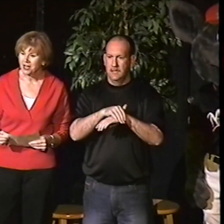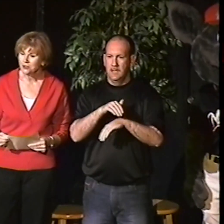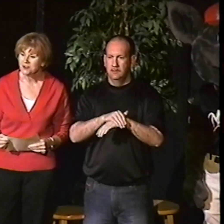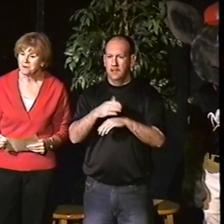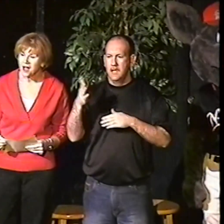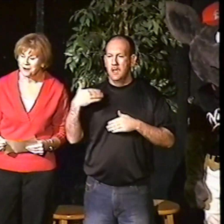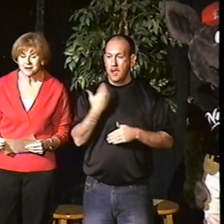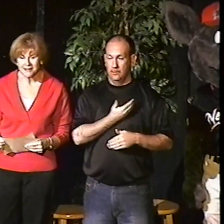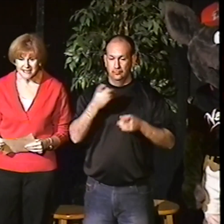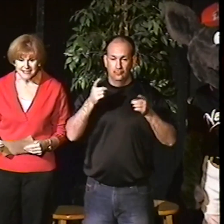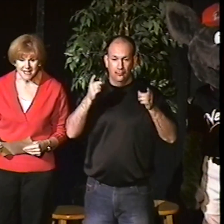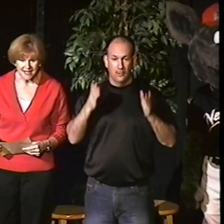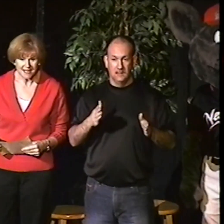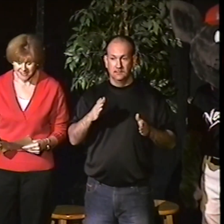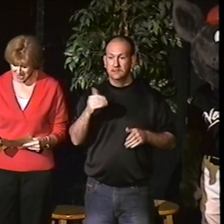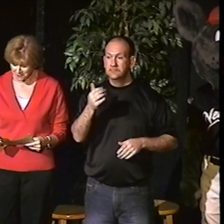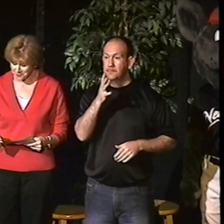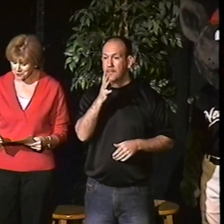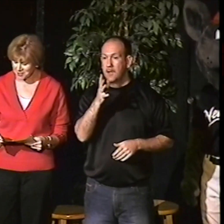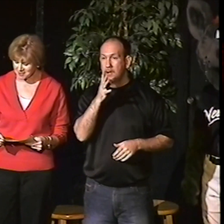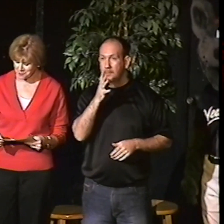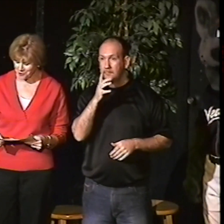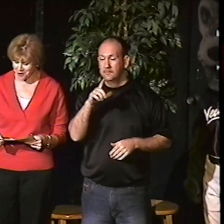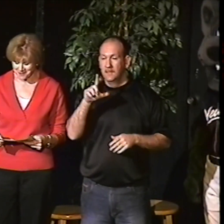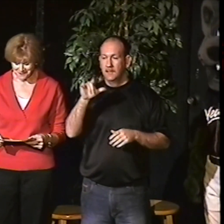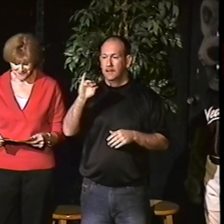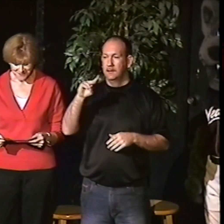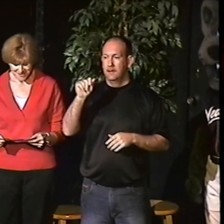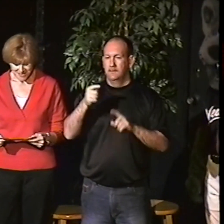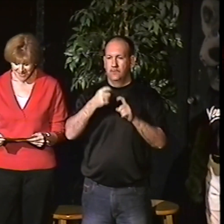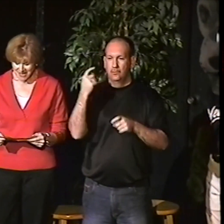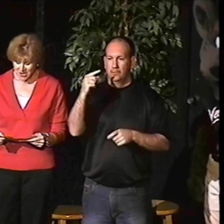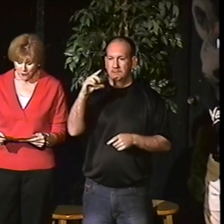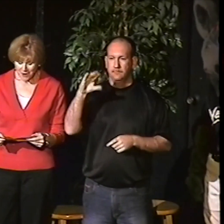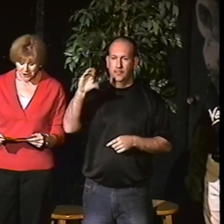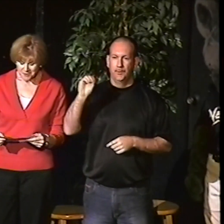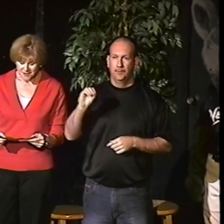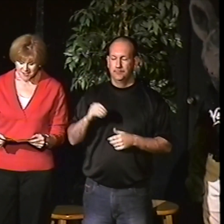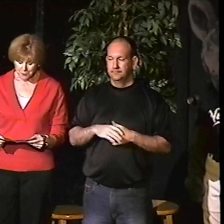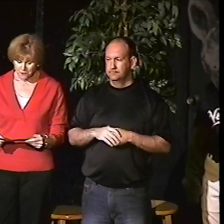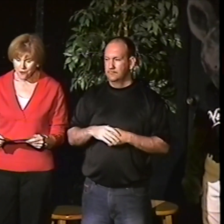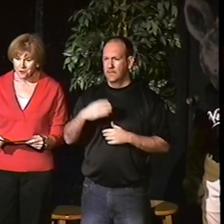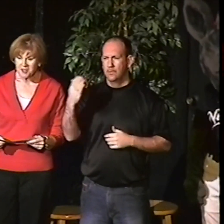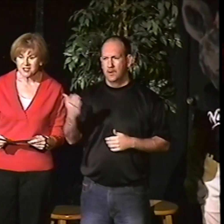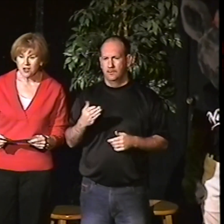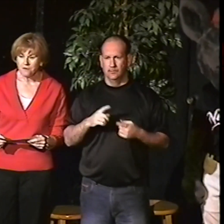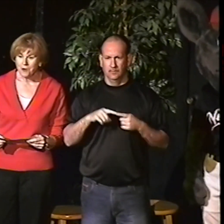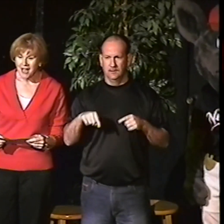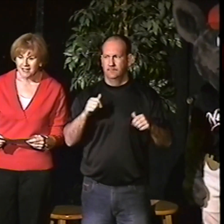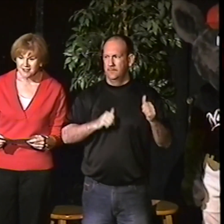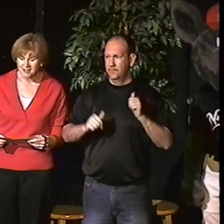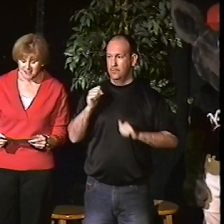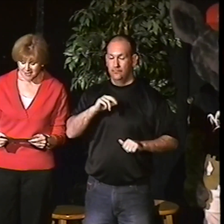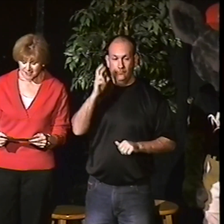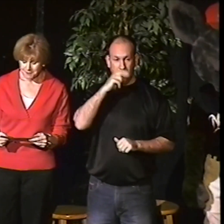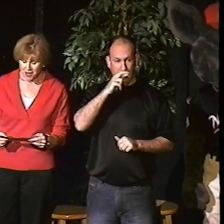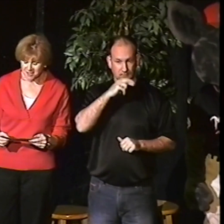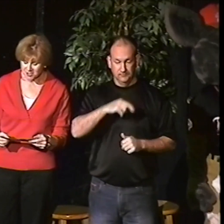our director's mom, Linda, in town from Greensboro. Welcome to this performance of